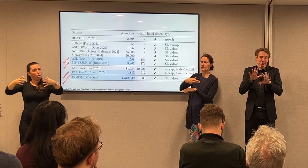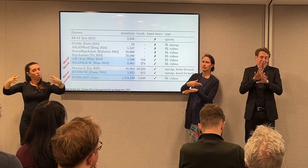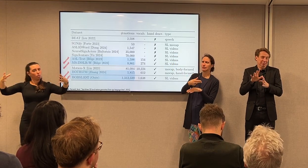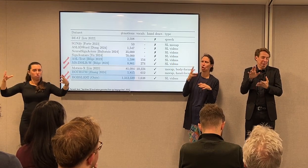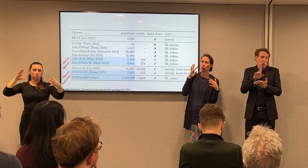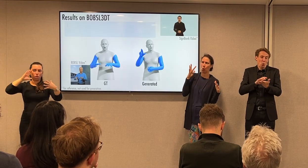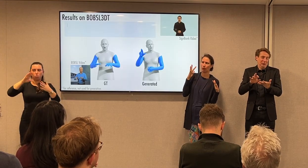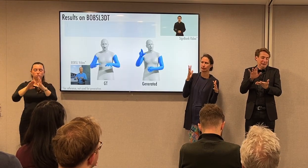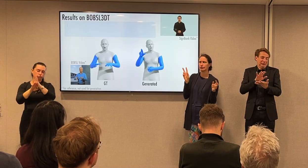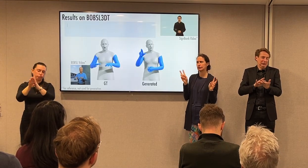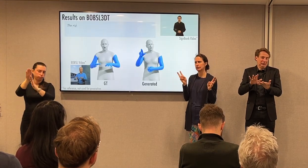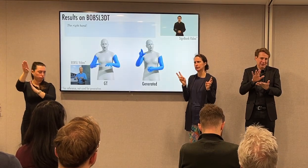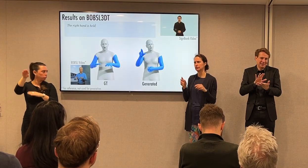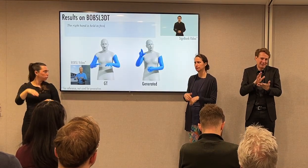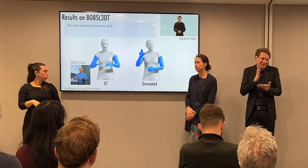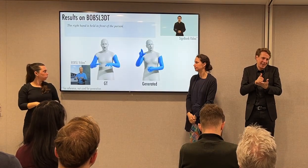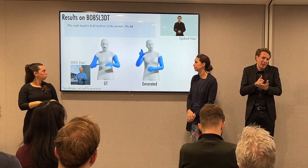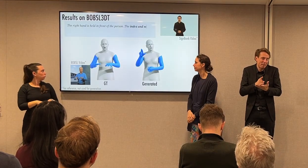extent.